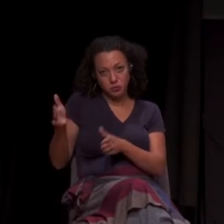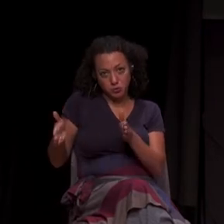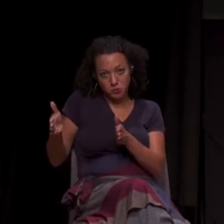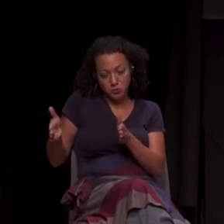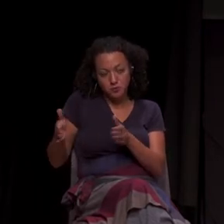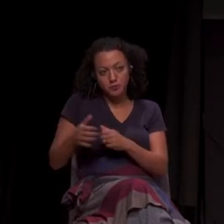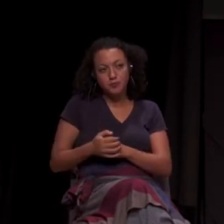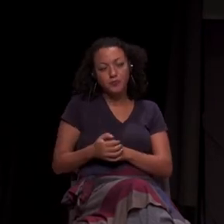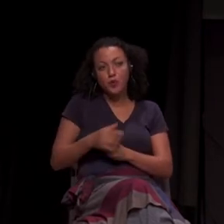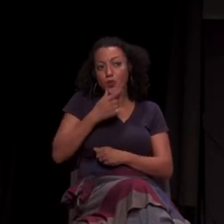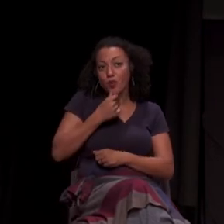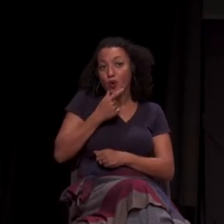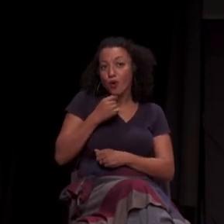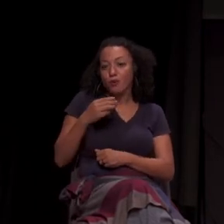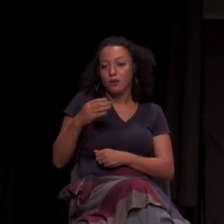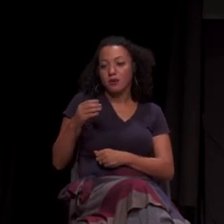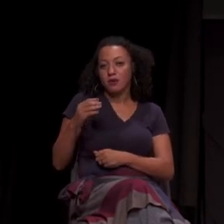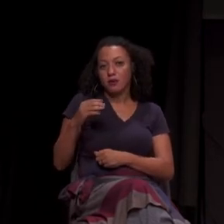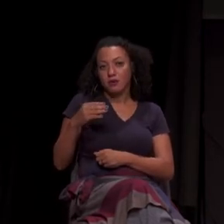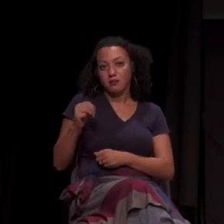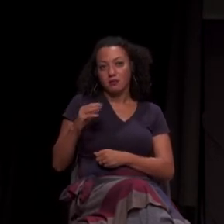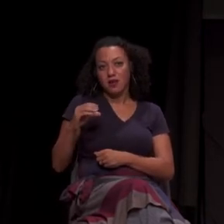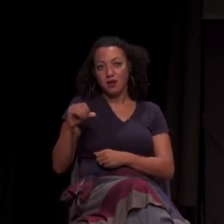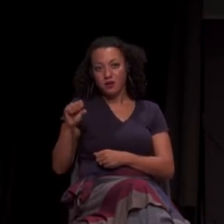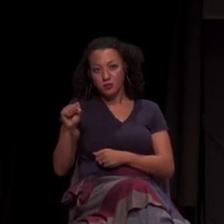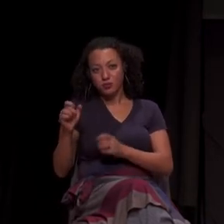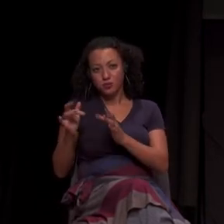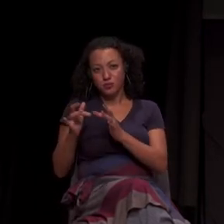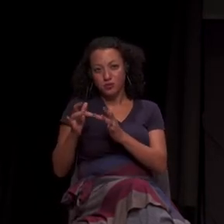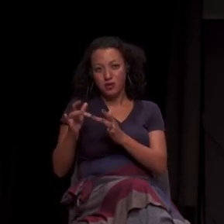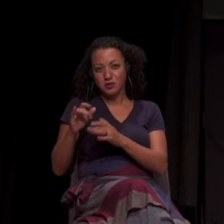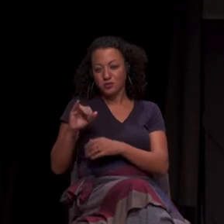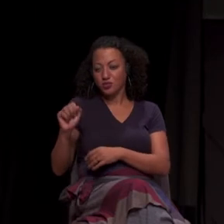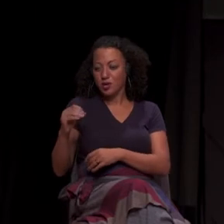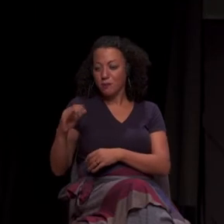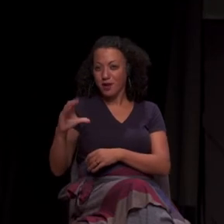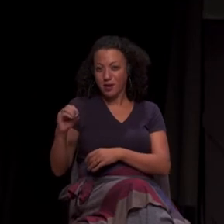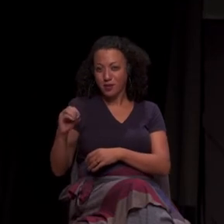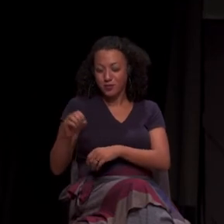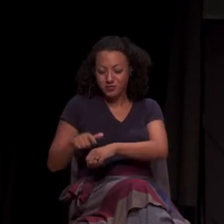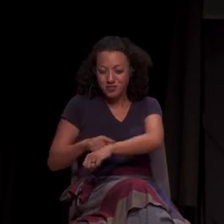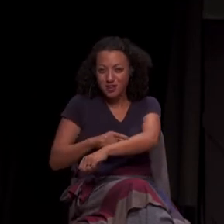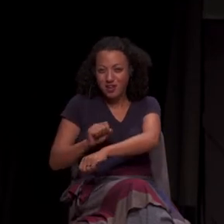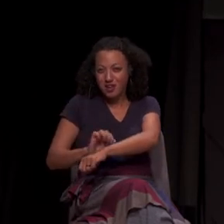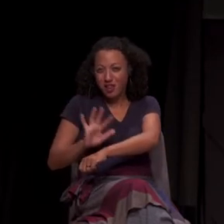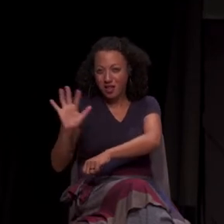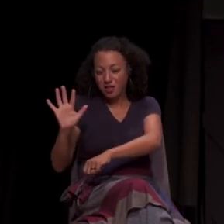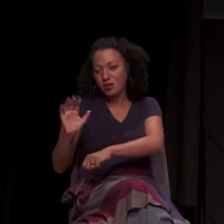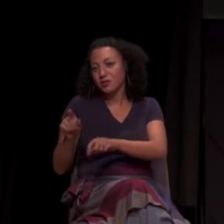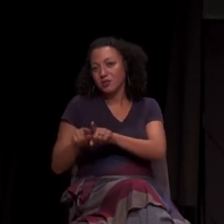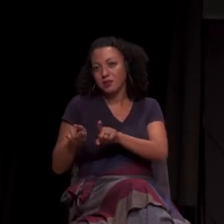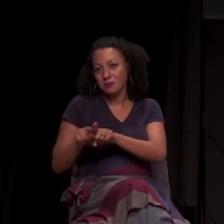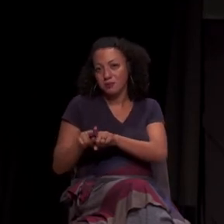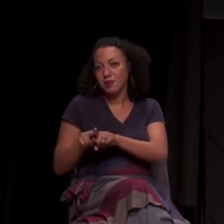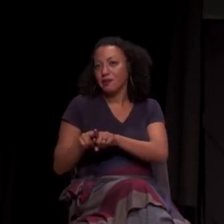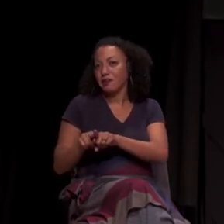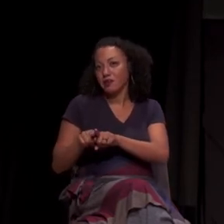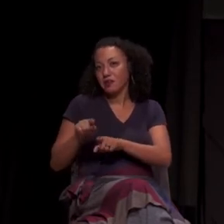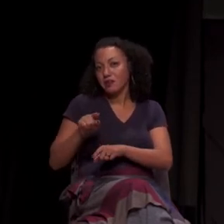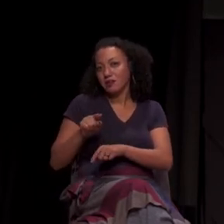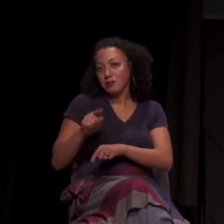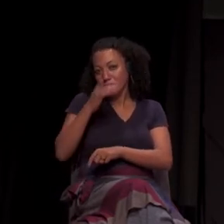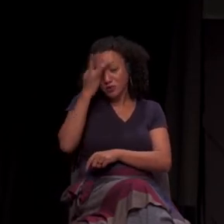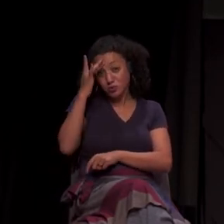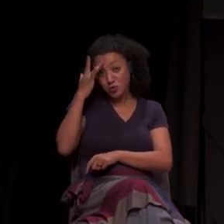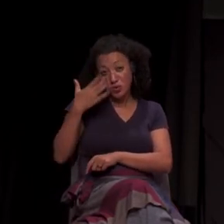the lighter skinned Jamaicans and white Jamaicans, his relationship to women. Those things today may be seen to